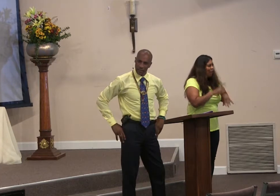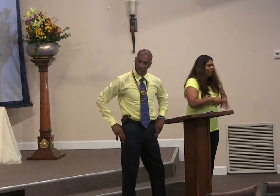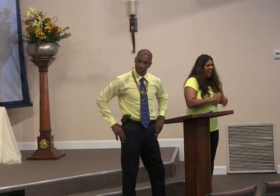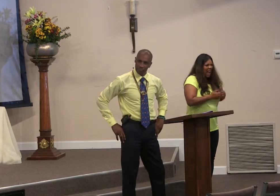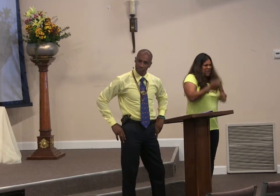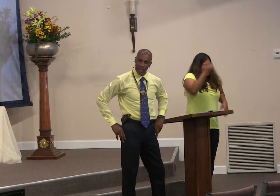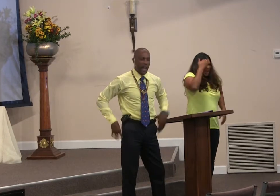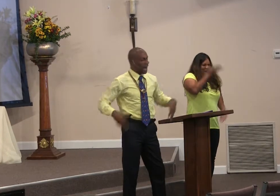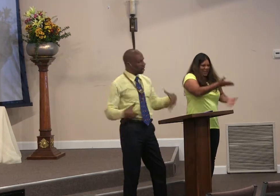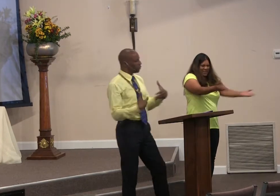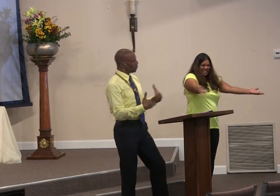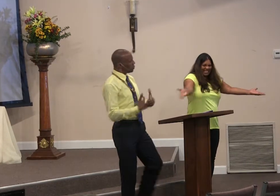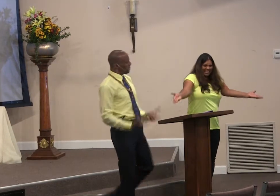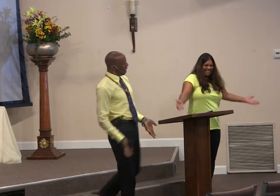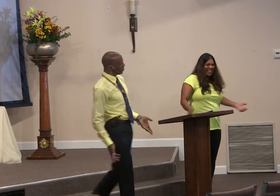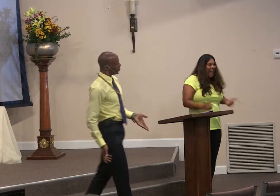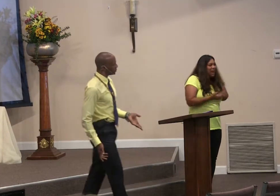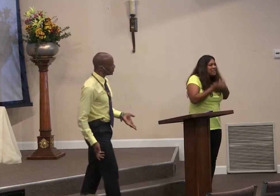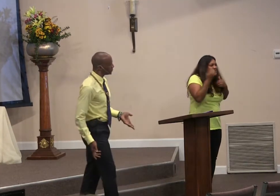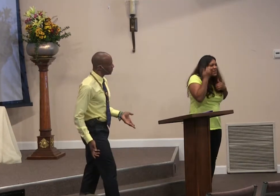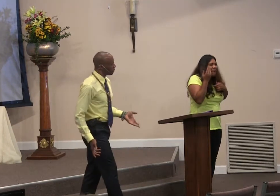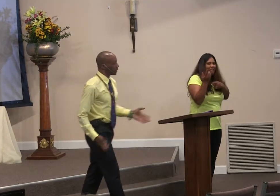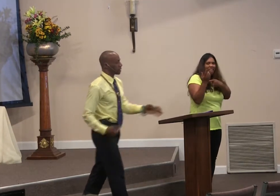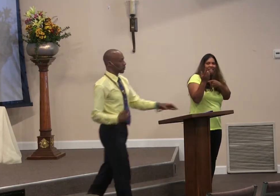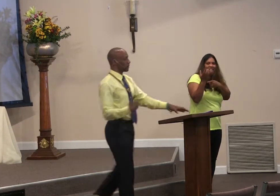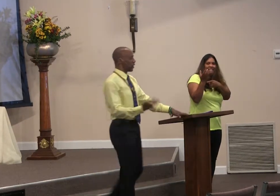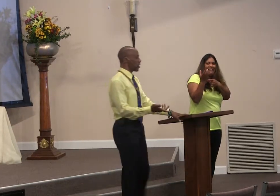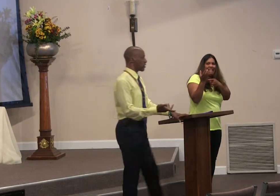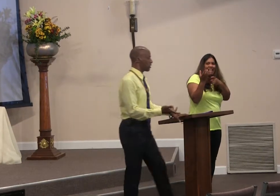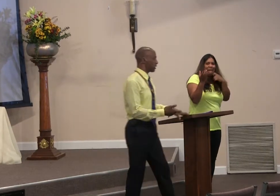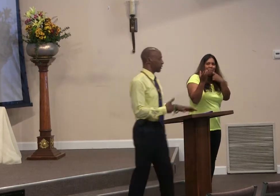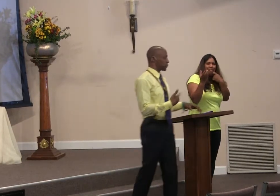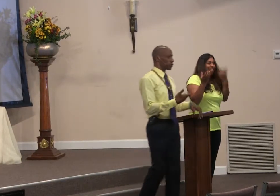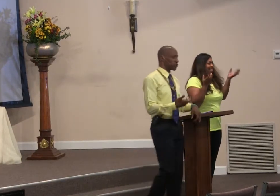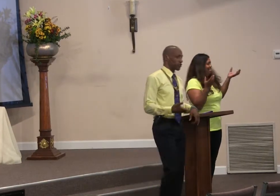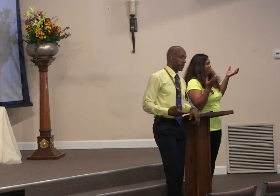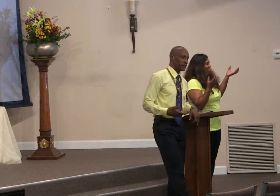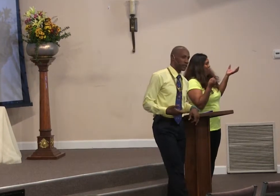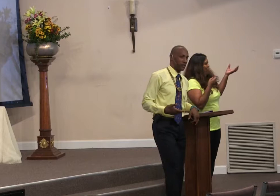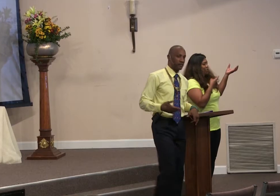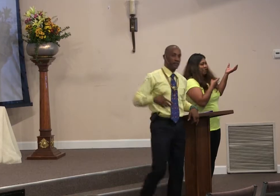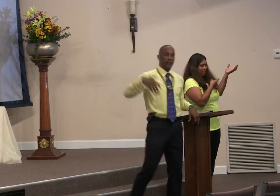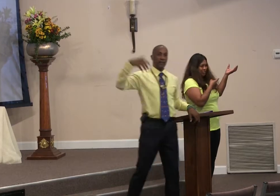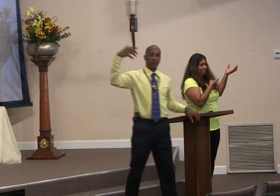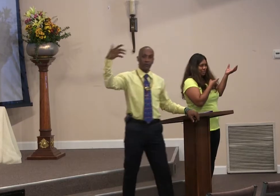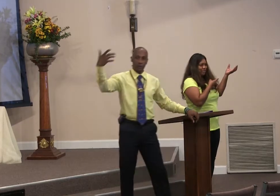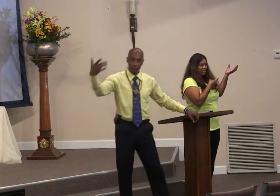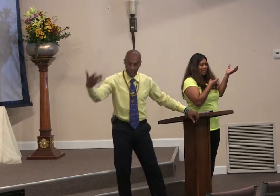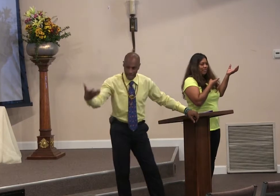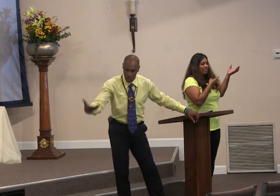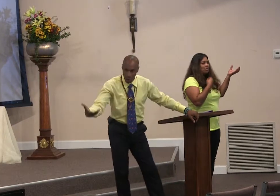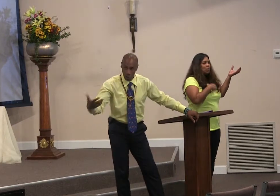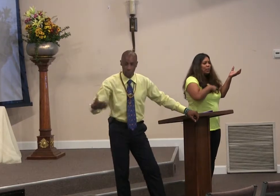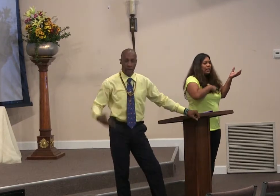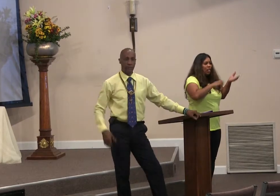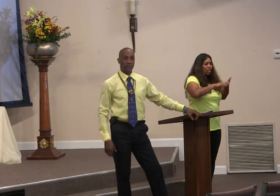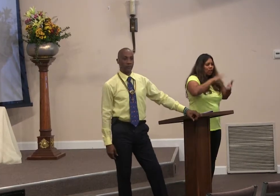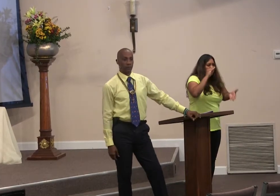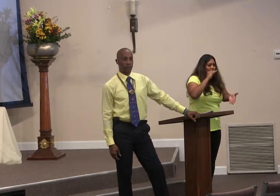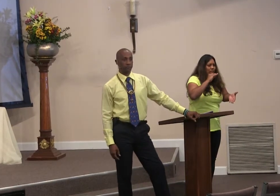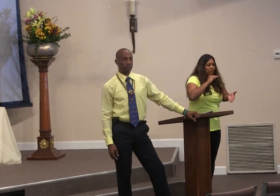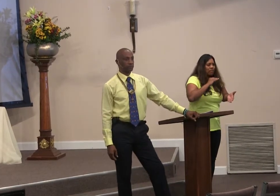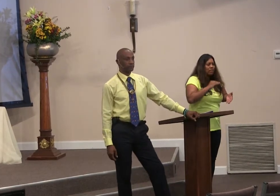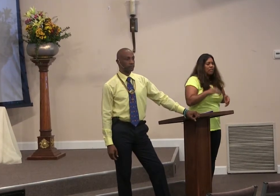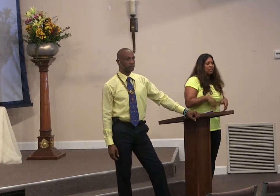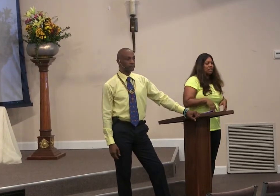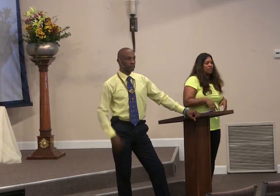you know this? How do you know? Because we've learned there's a certain level of being known by the